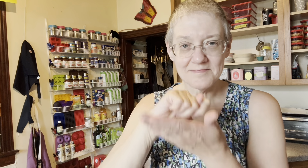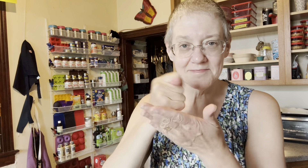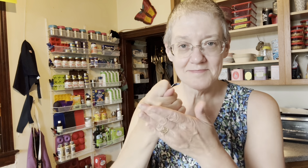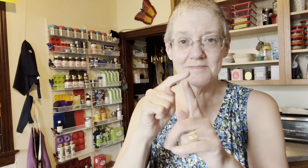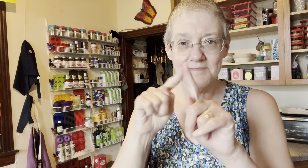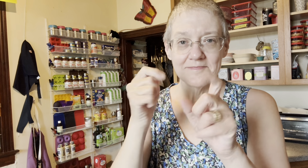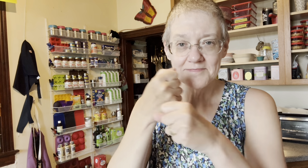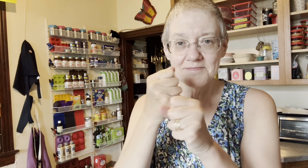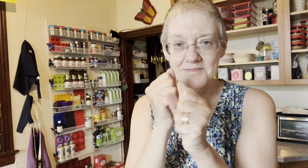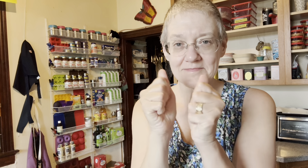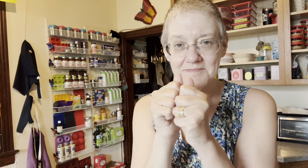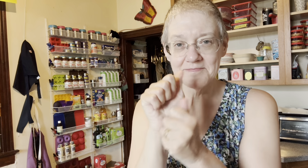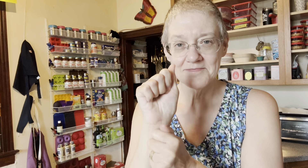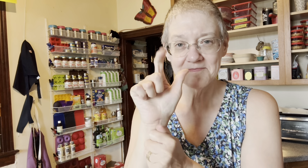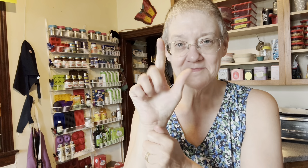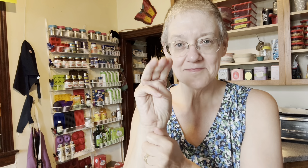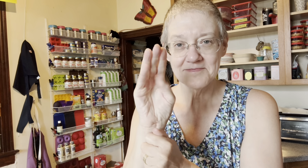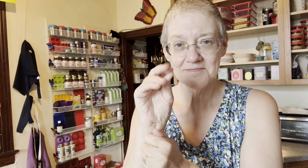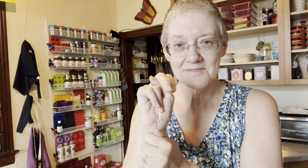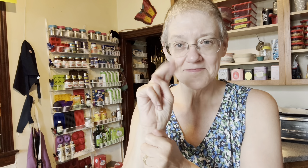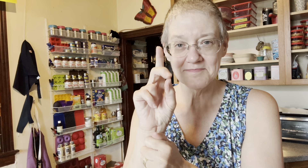with almond flour.